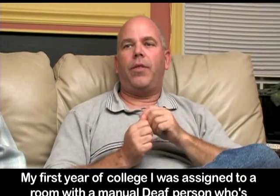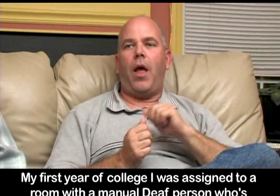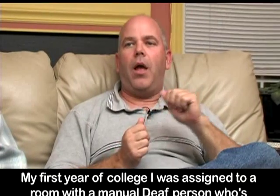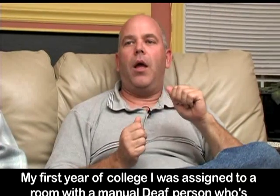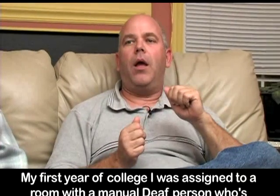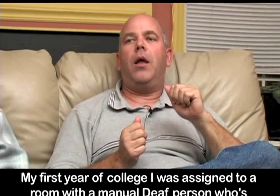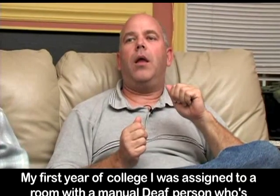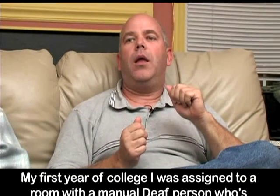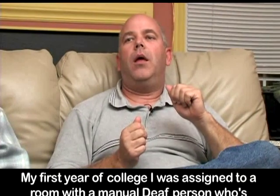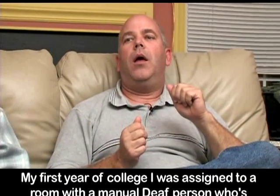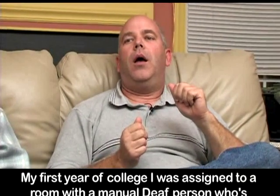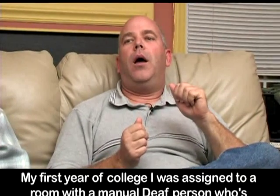a